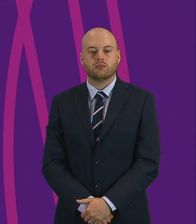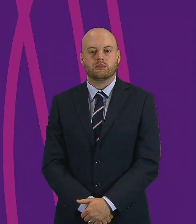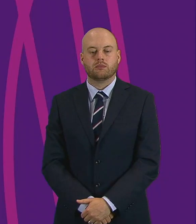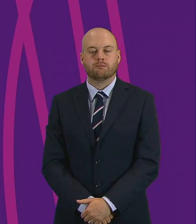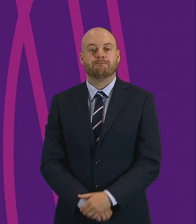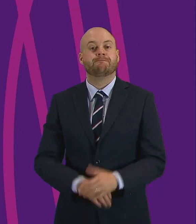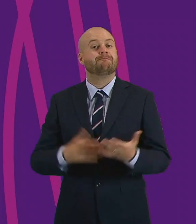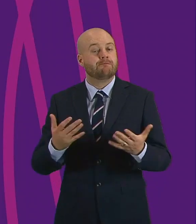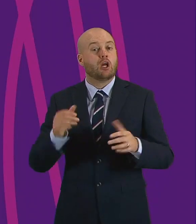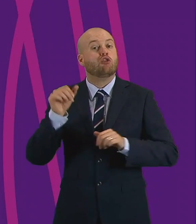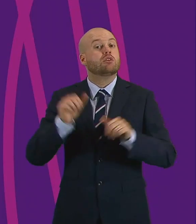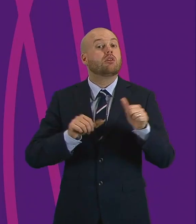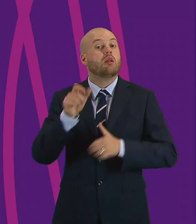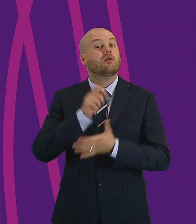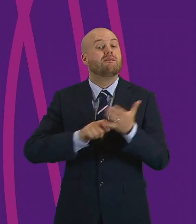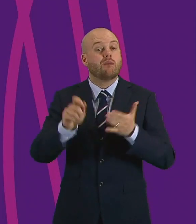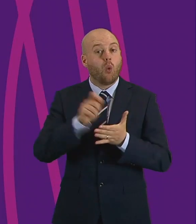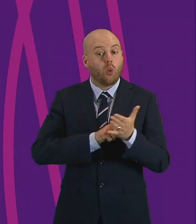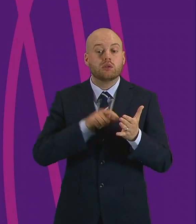The result of the vote on Amendment